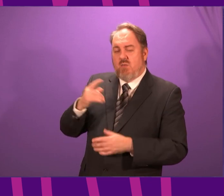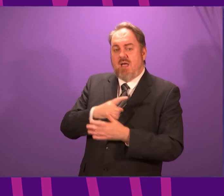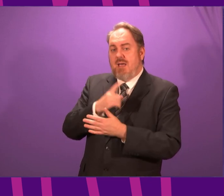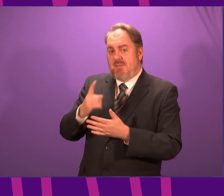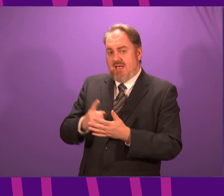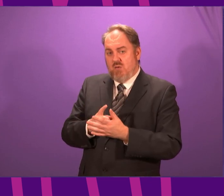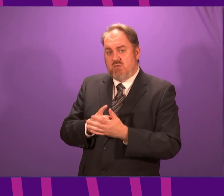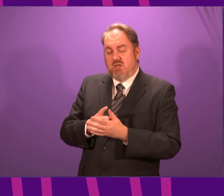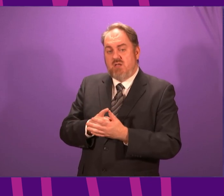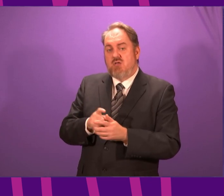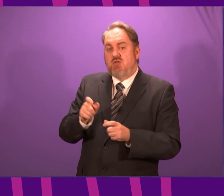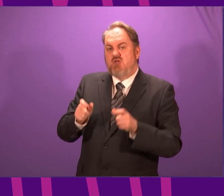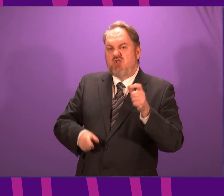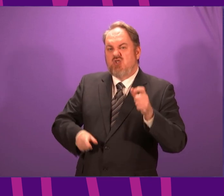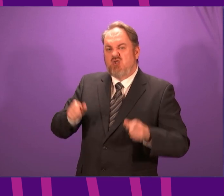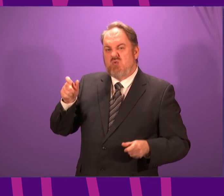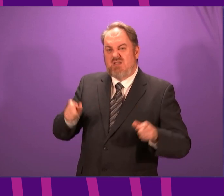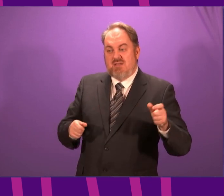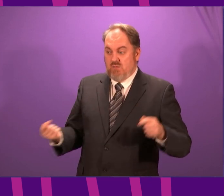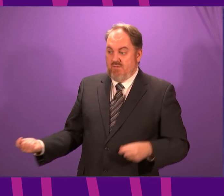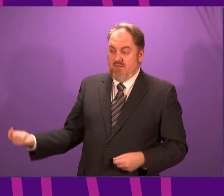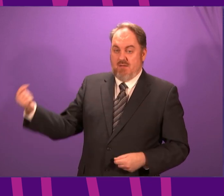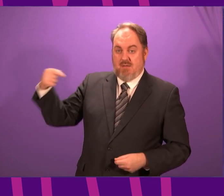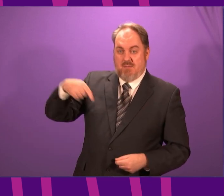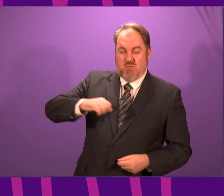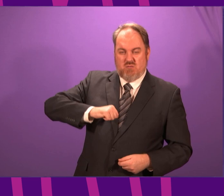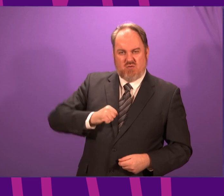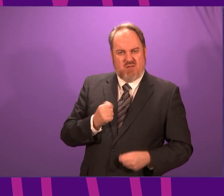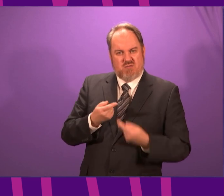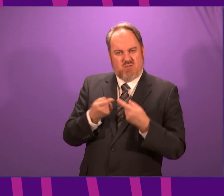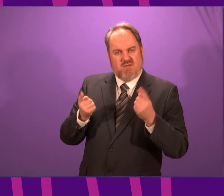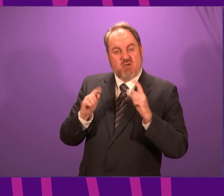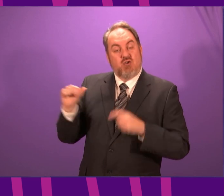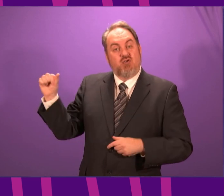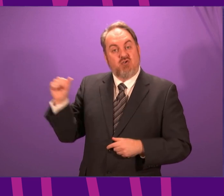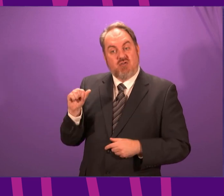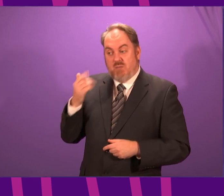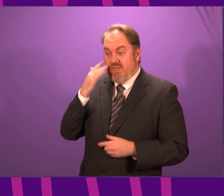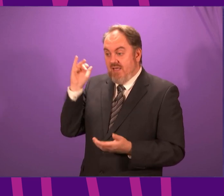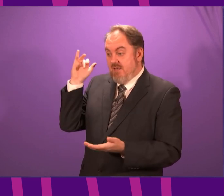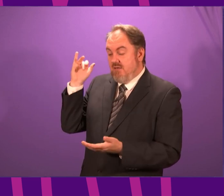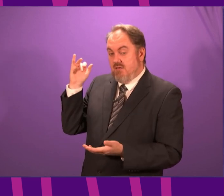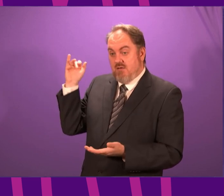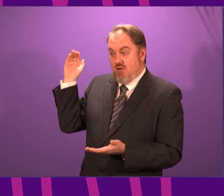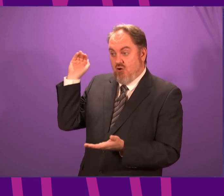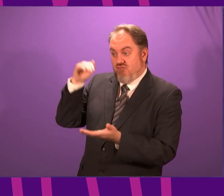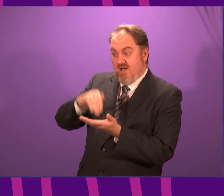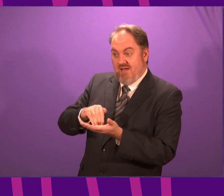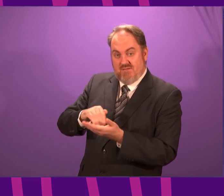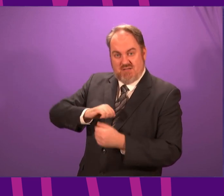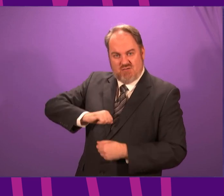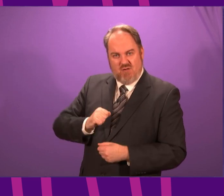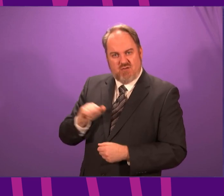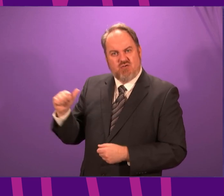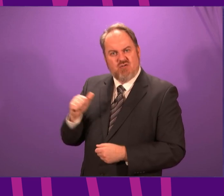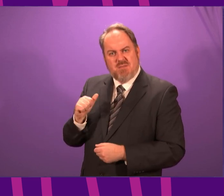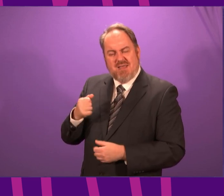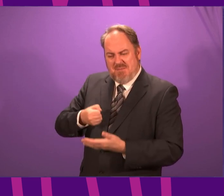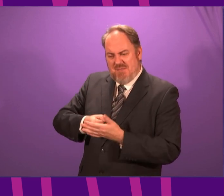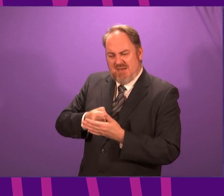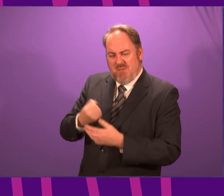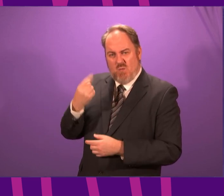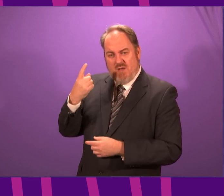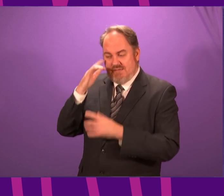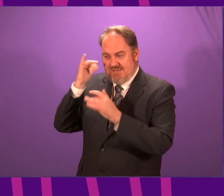well. Students coming to Scotland's universities should have been tested on arrival at least once. Now they should be